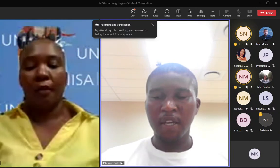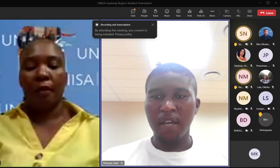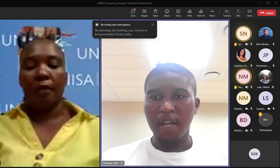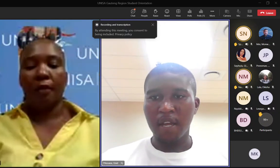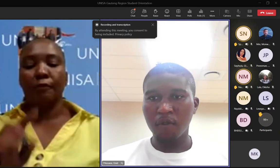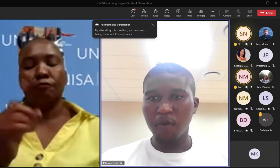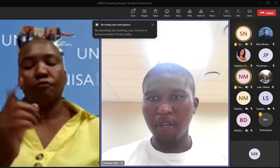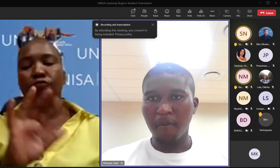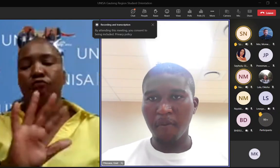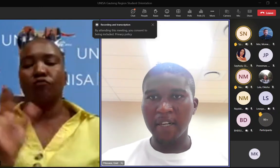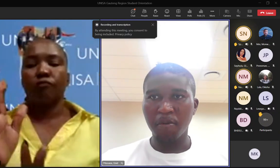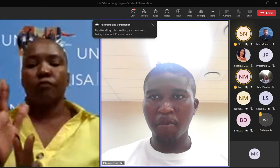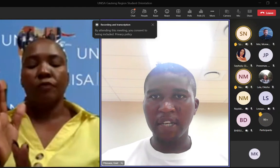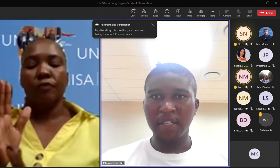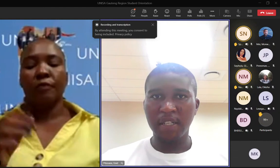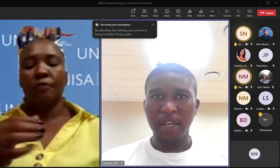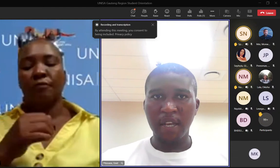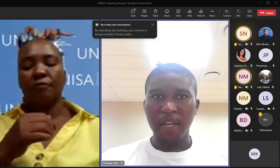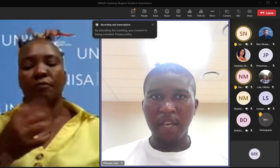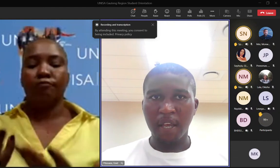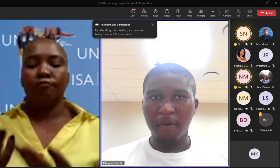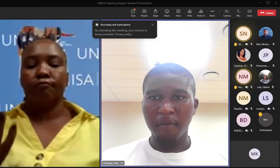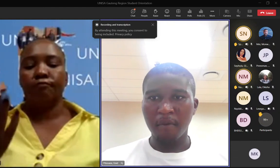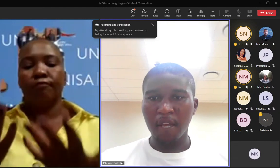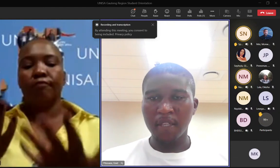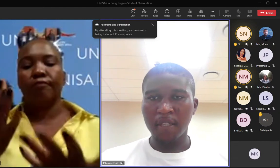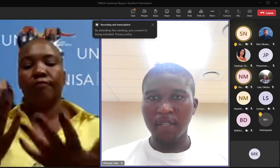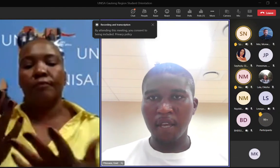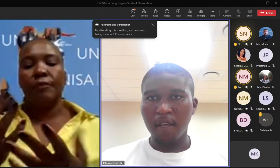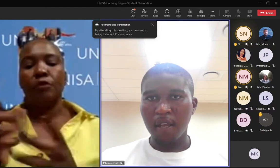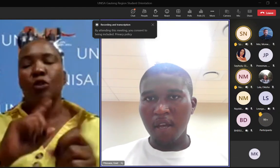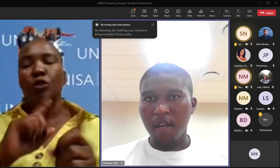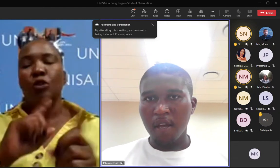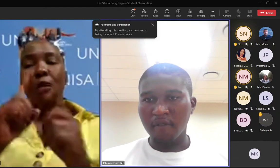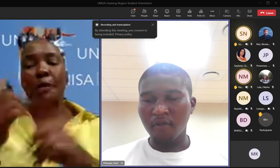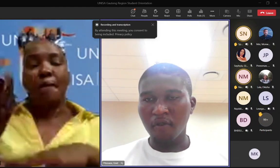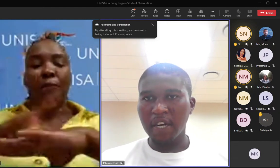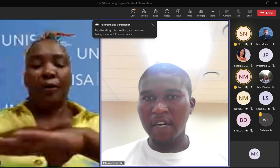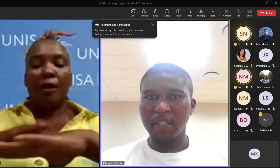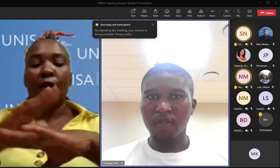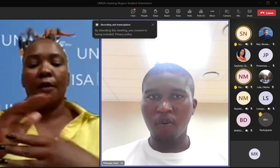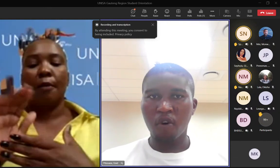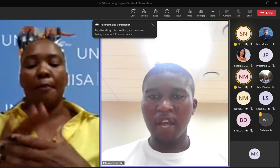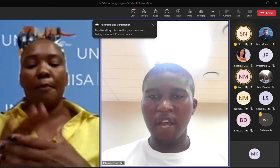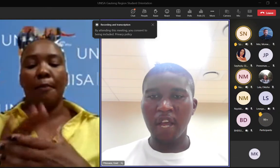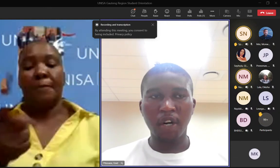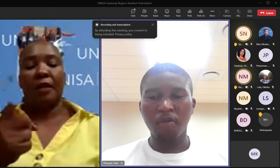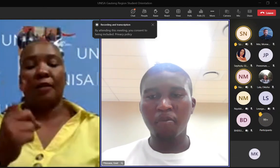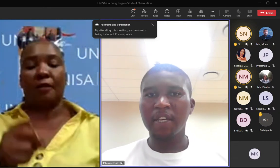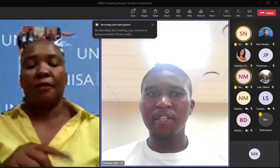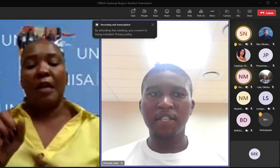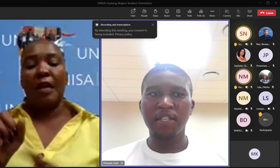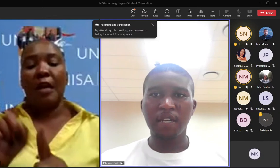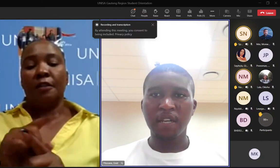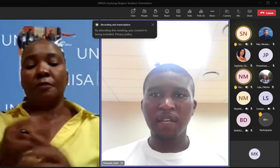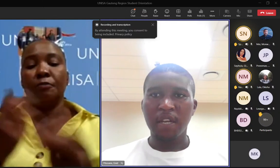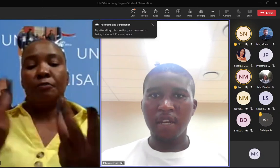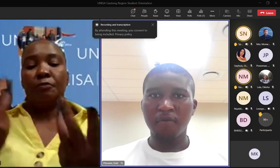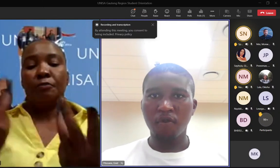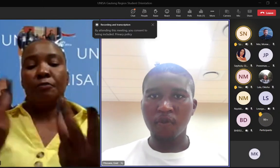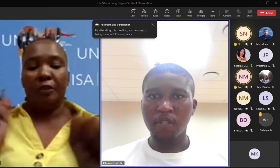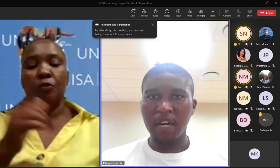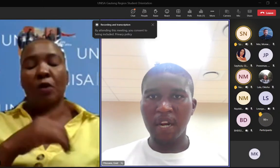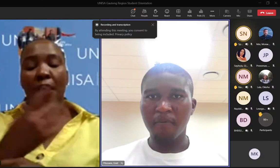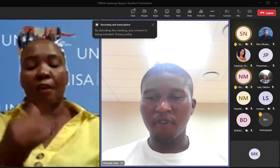perceived to speak much but um as revolutionaries we all have a moral obligation